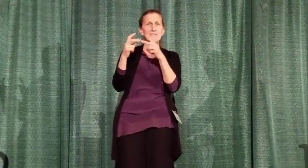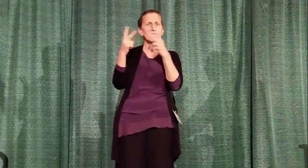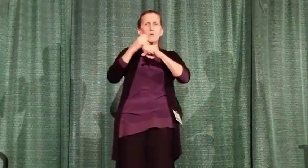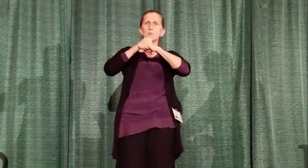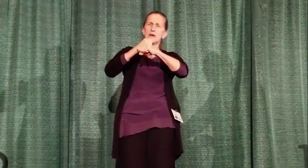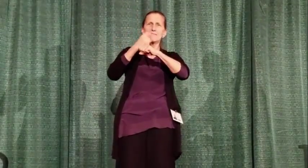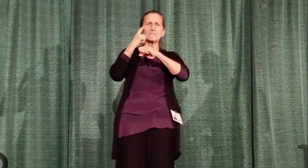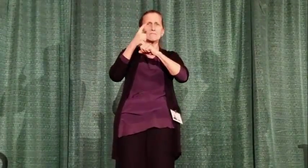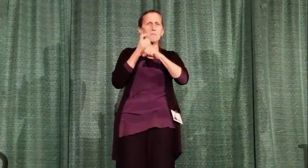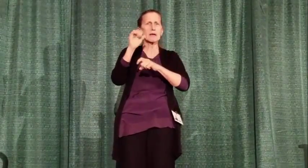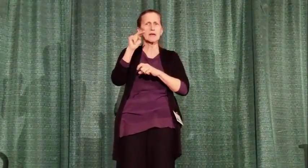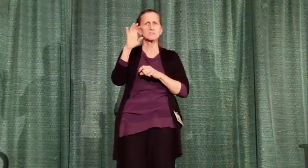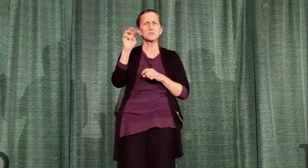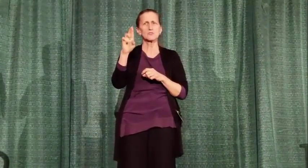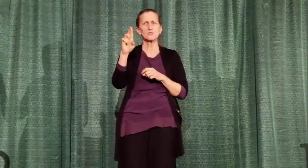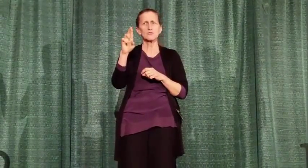against cancer.